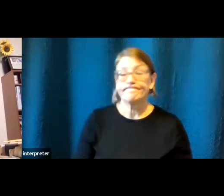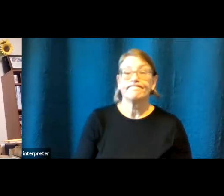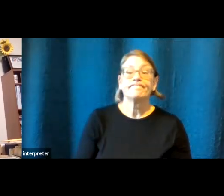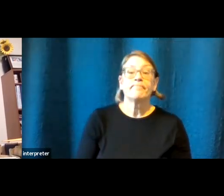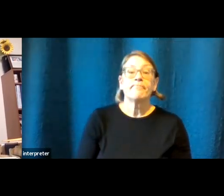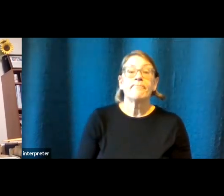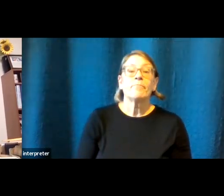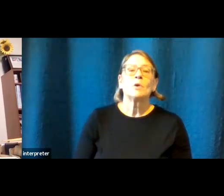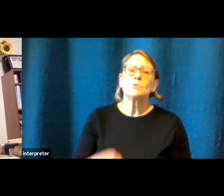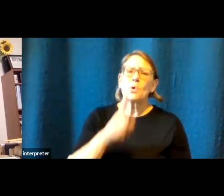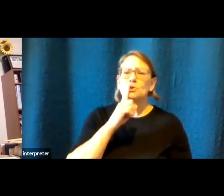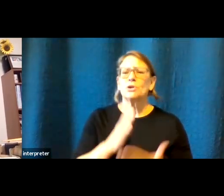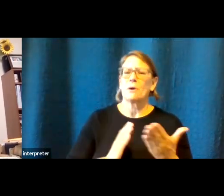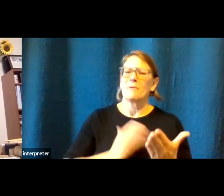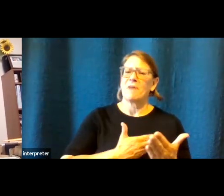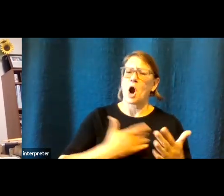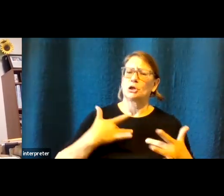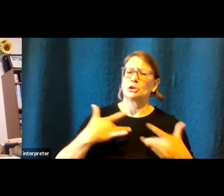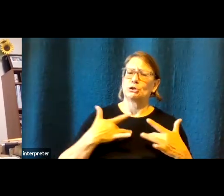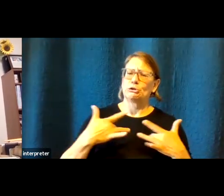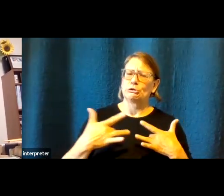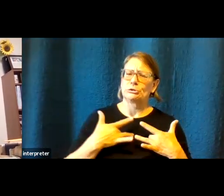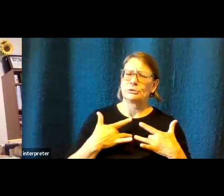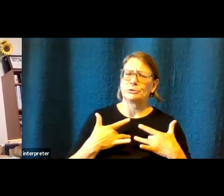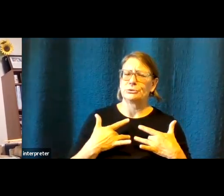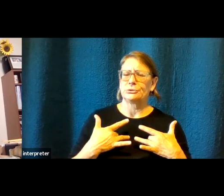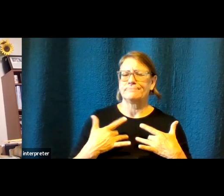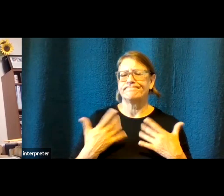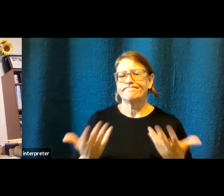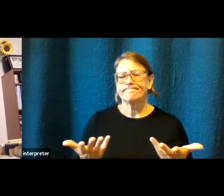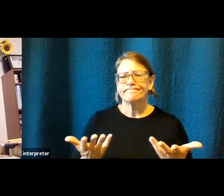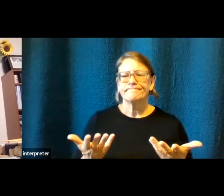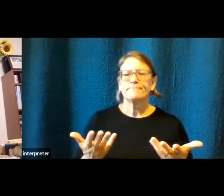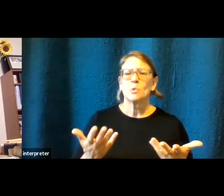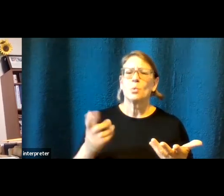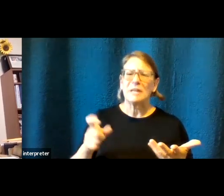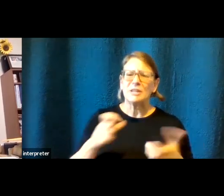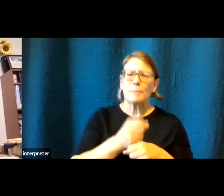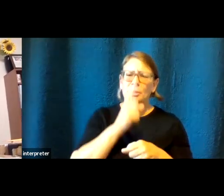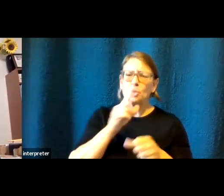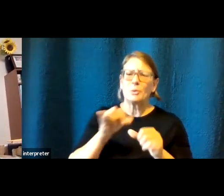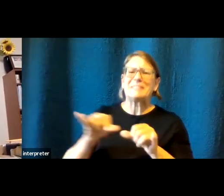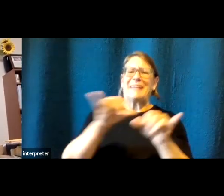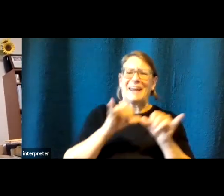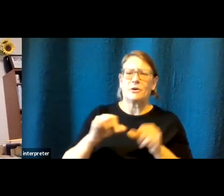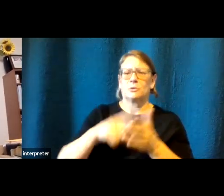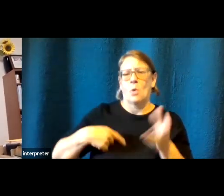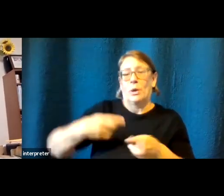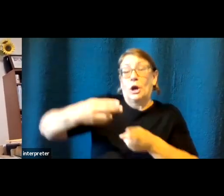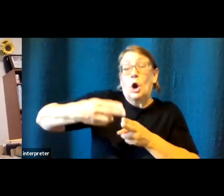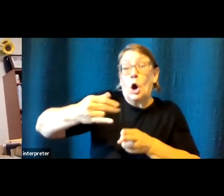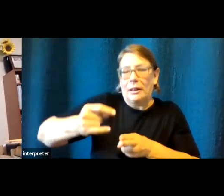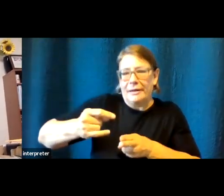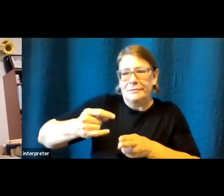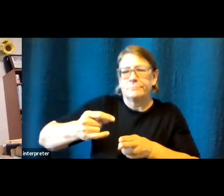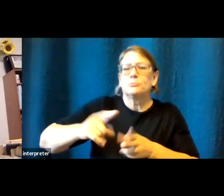So those are some of the concerns that I had, just that we standardize what we call it so that we can begin to look for